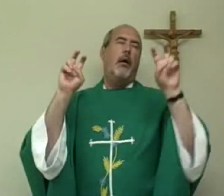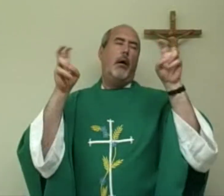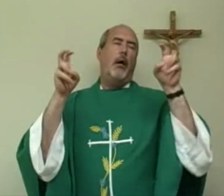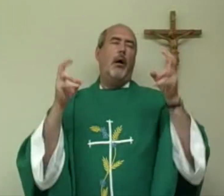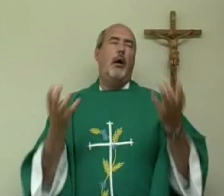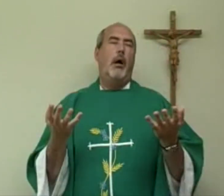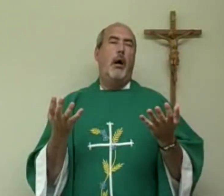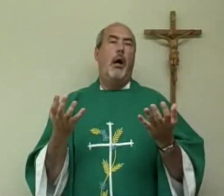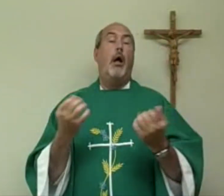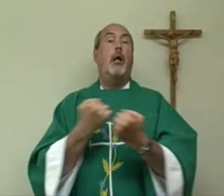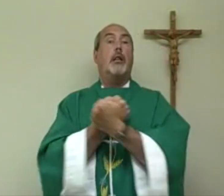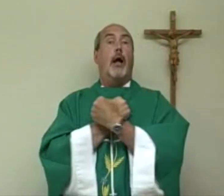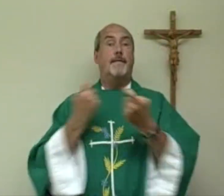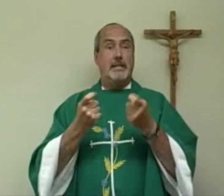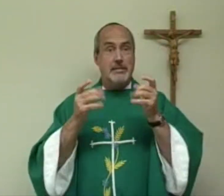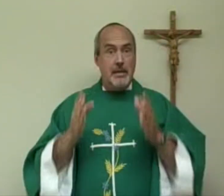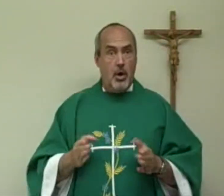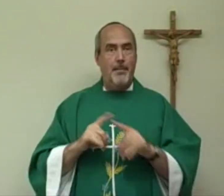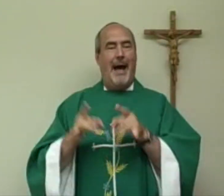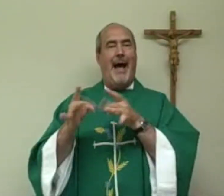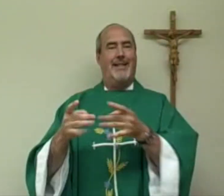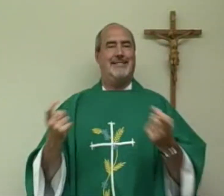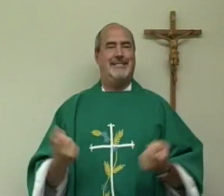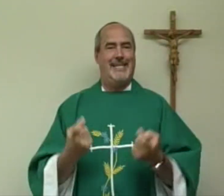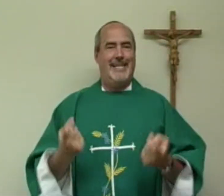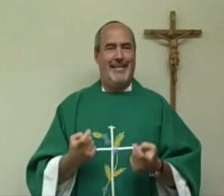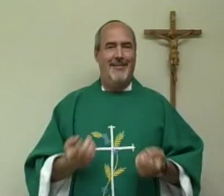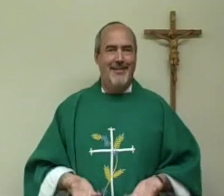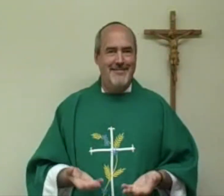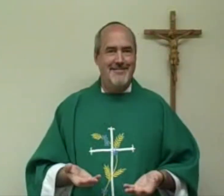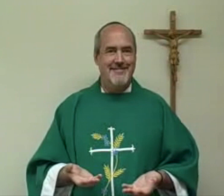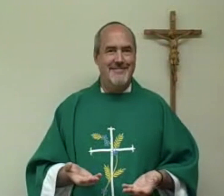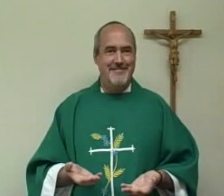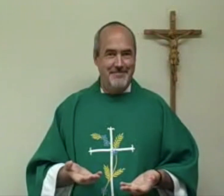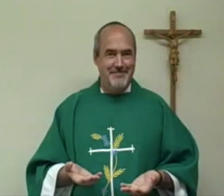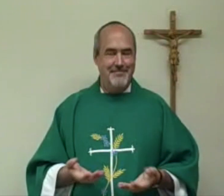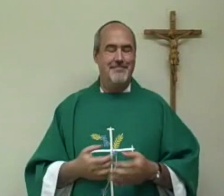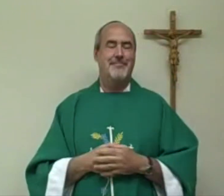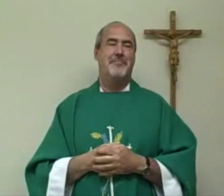that we think the action is wrong or inappropriate. It's like love the sinner, but hate the sin.